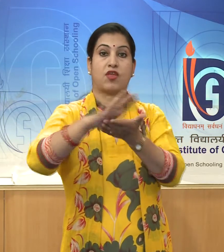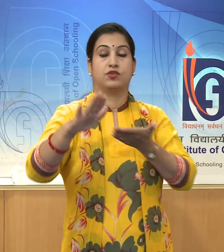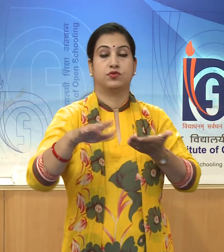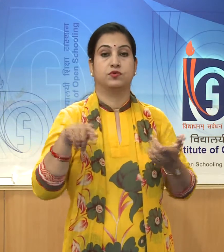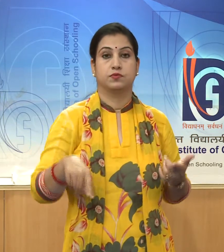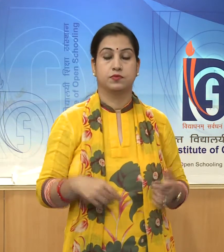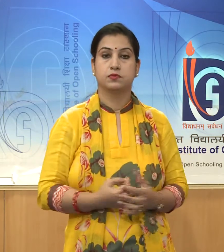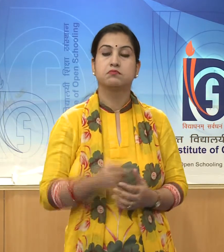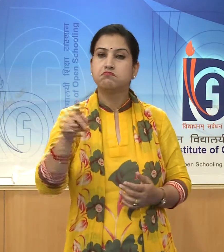He painted